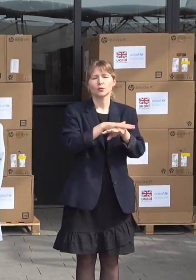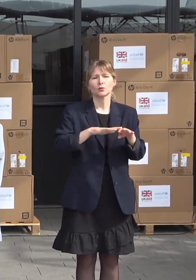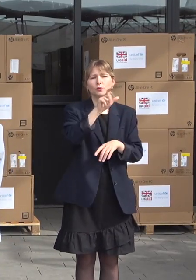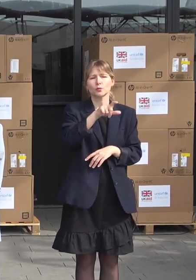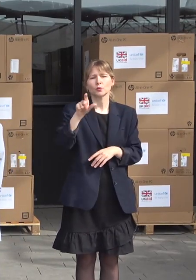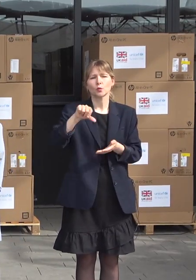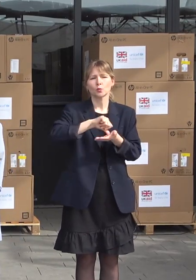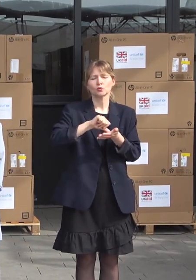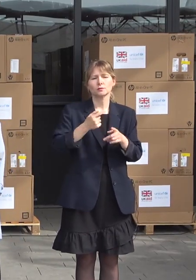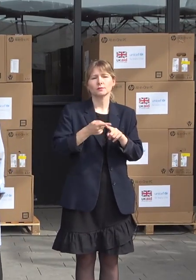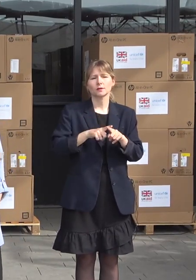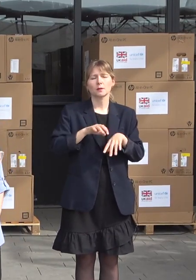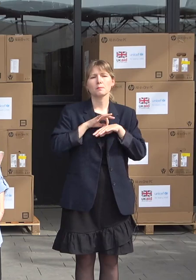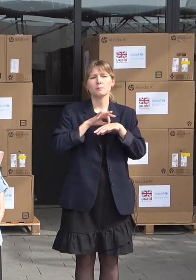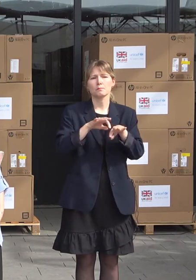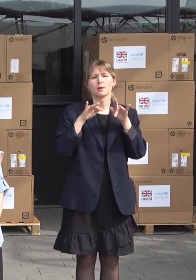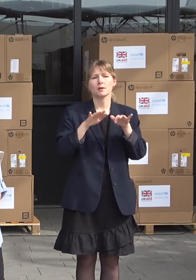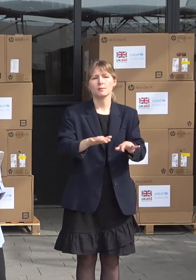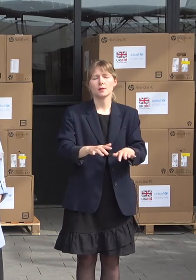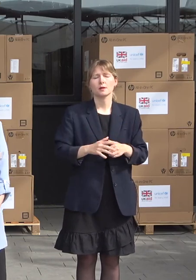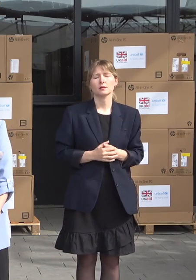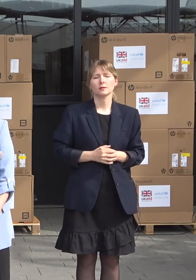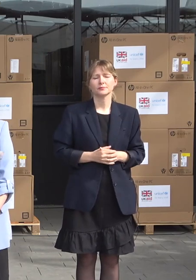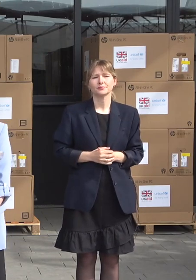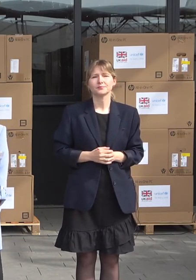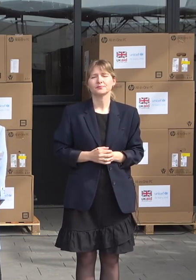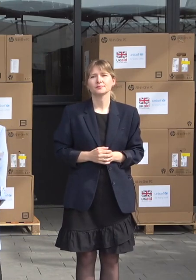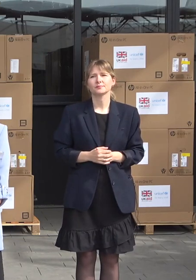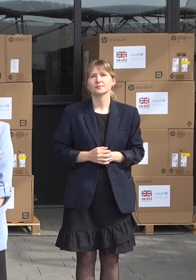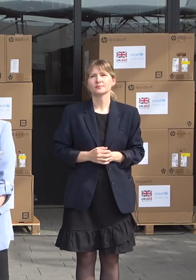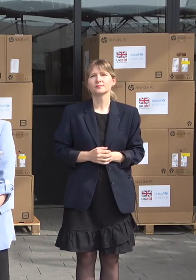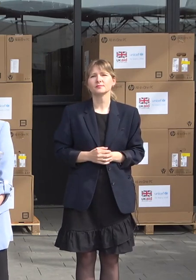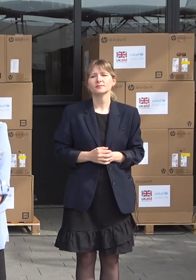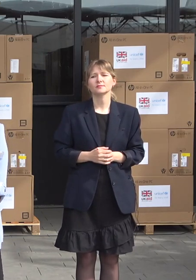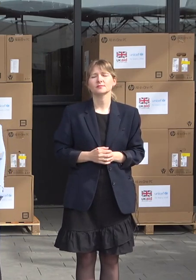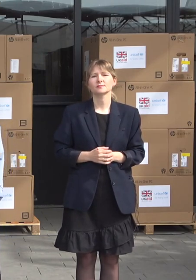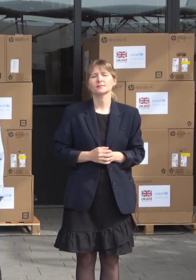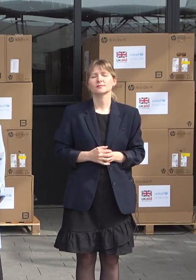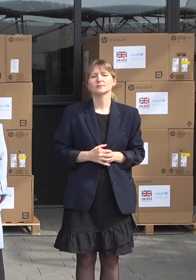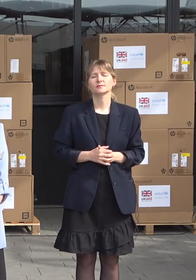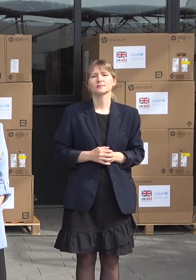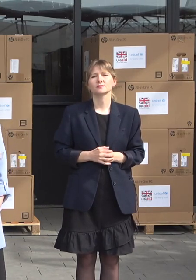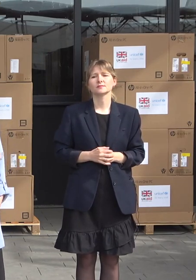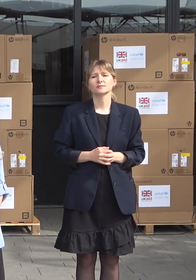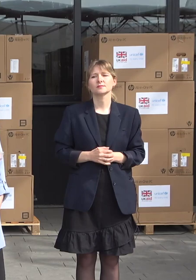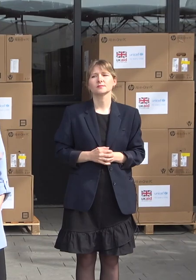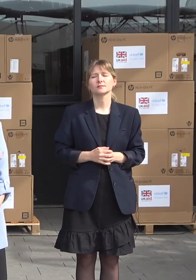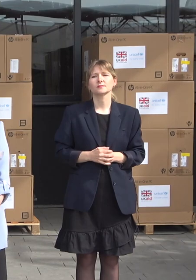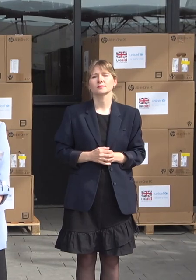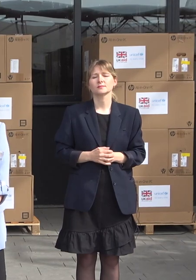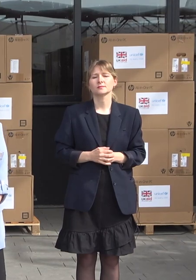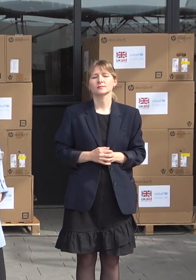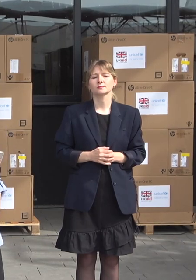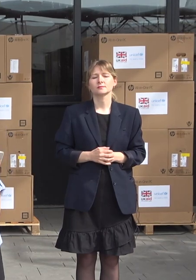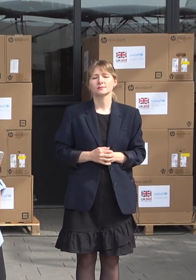mă astăzi prezente la acest eveniment. It's my pleasure to be here on behalf of FCDO and the British Embassy to celebrate this donation